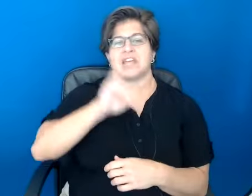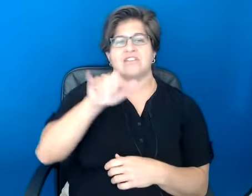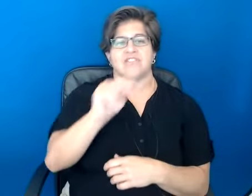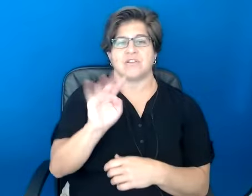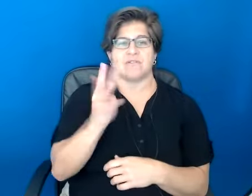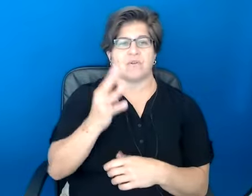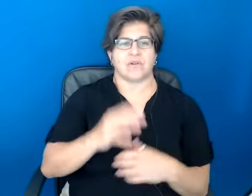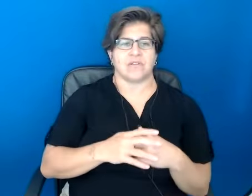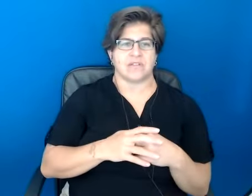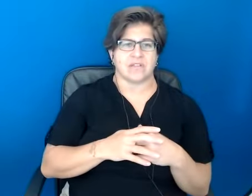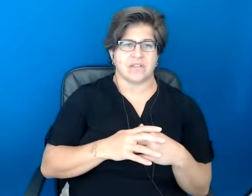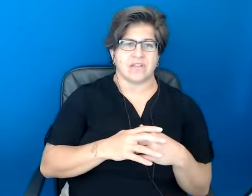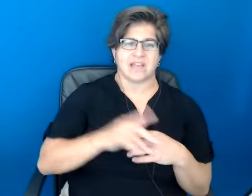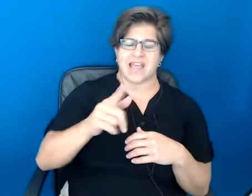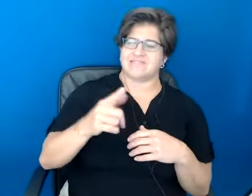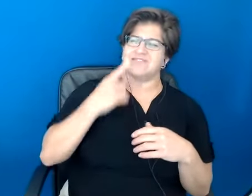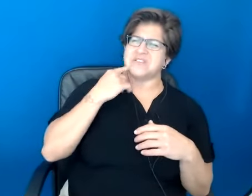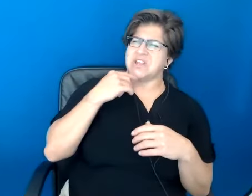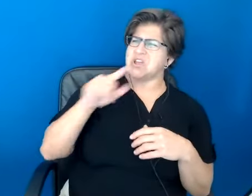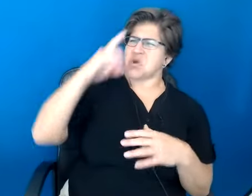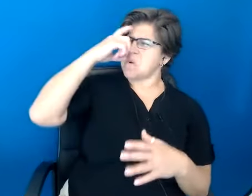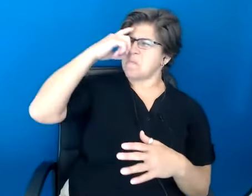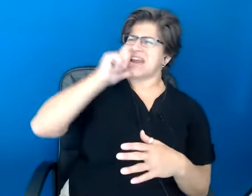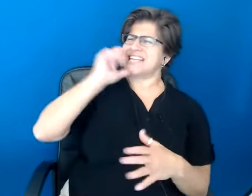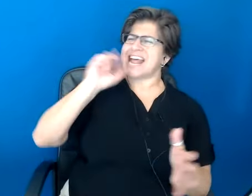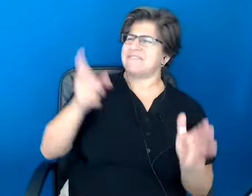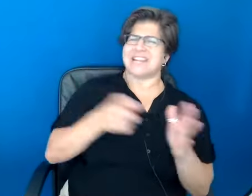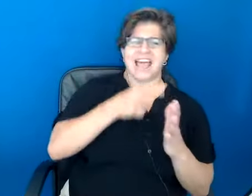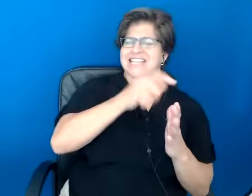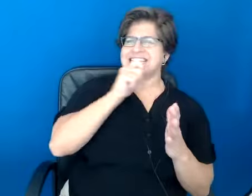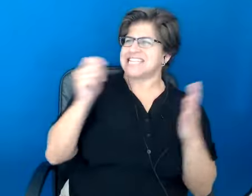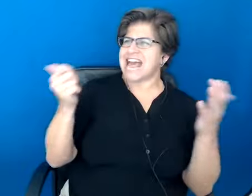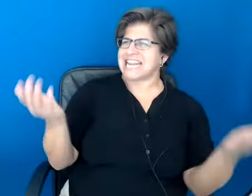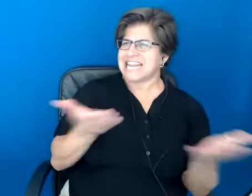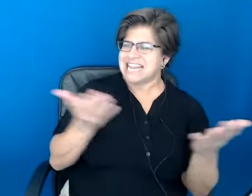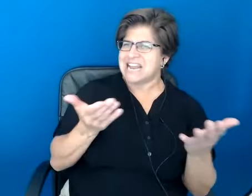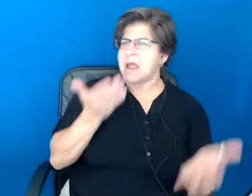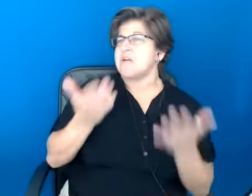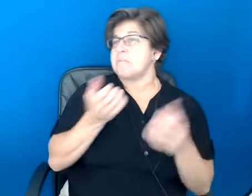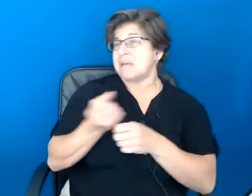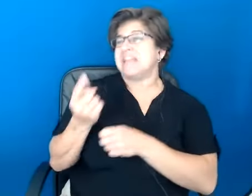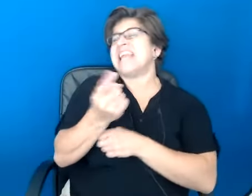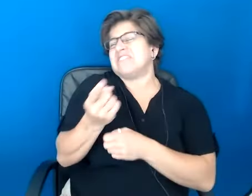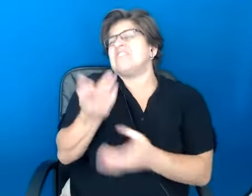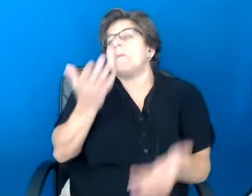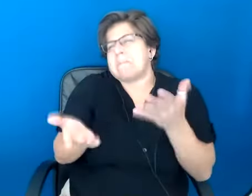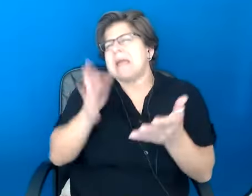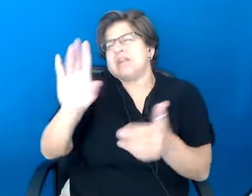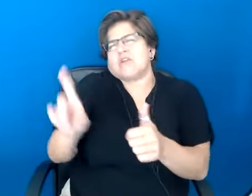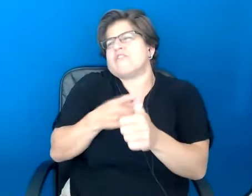my first New Year, and I've had his first birthday, was 4th of January. And she started laughing and she says to me, you've not had any firsts. She went, your